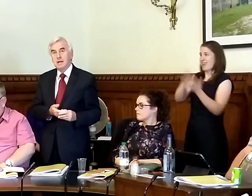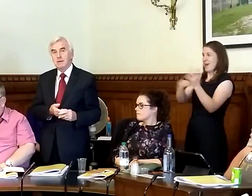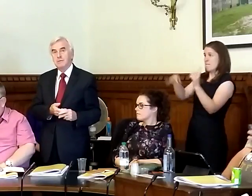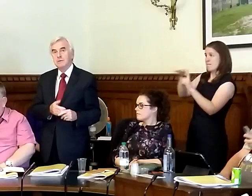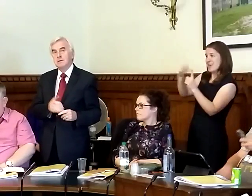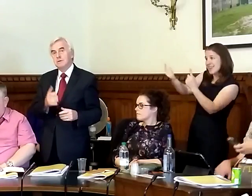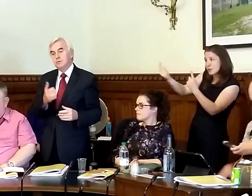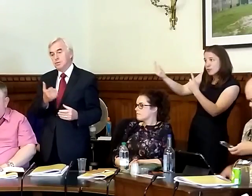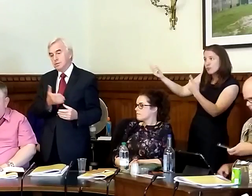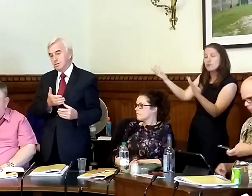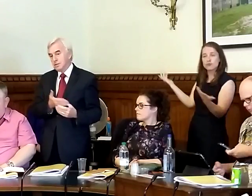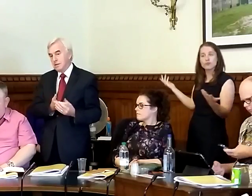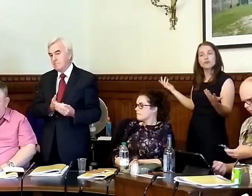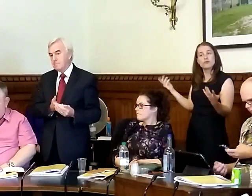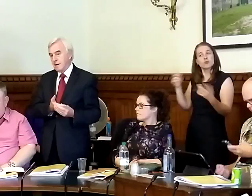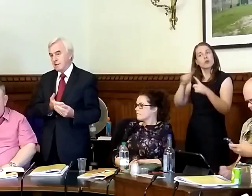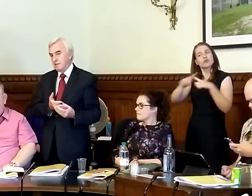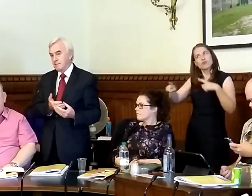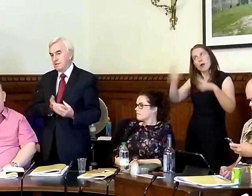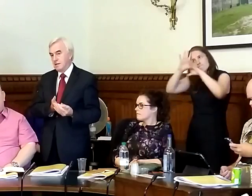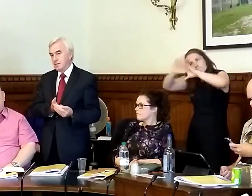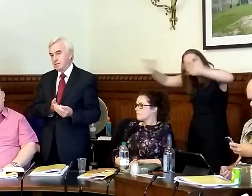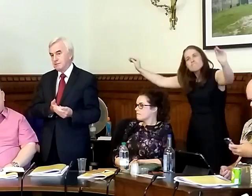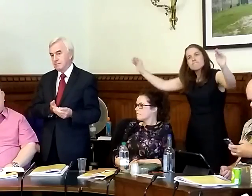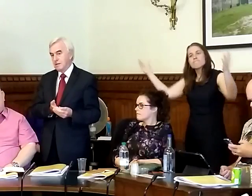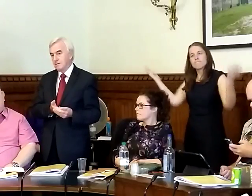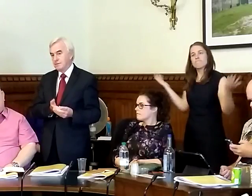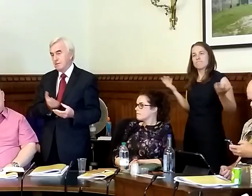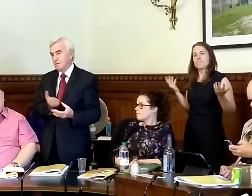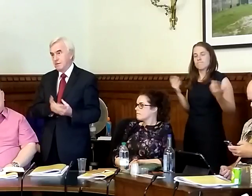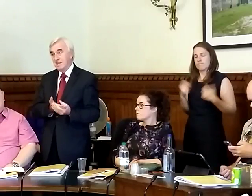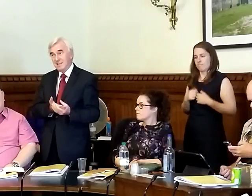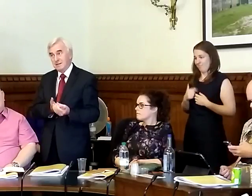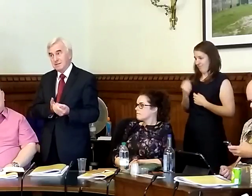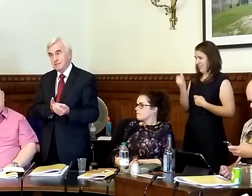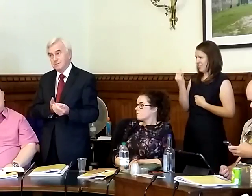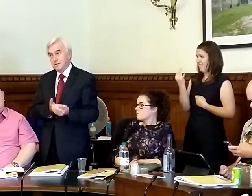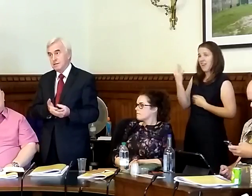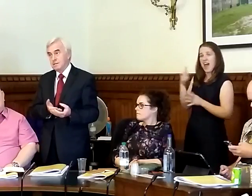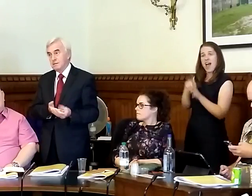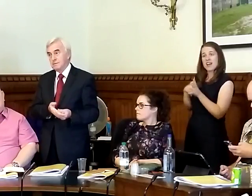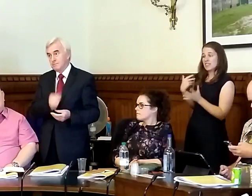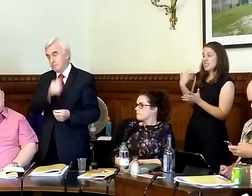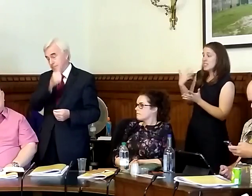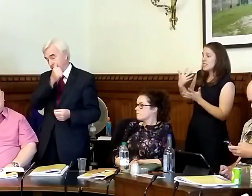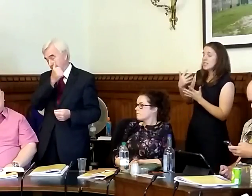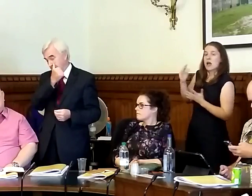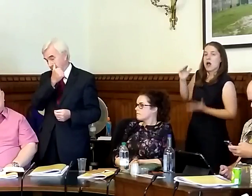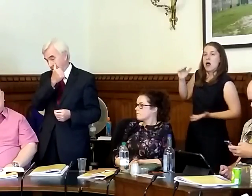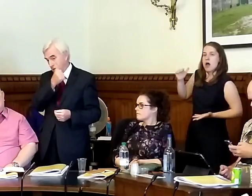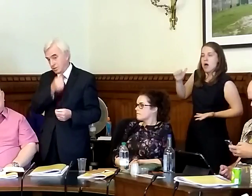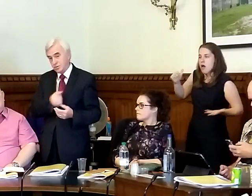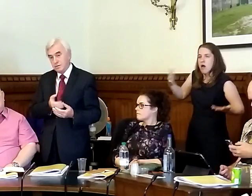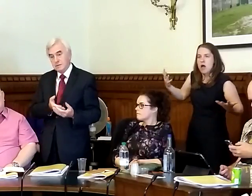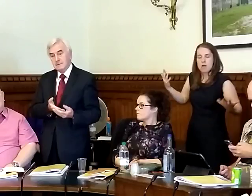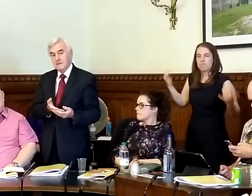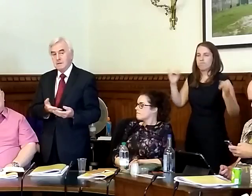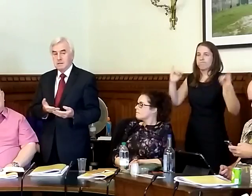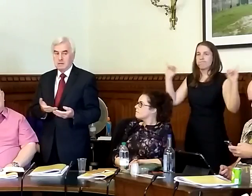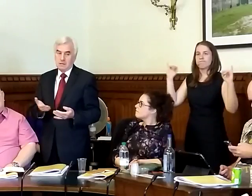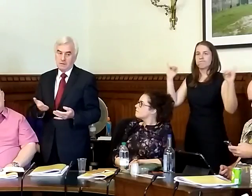these actions now, just the impact of the last, 7 to 8 years, really, in terms of following the